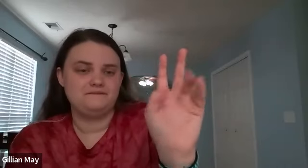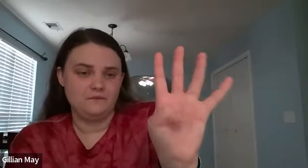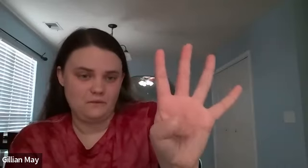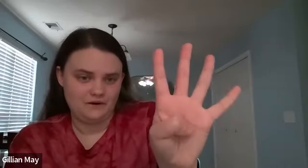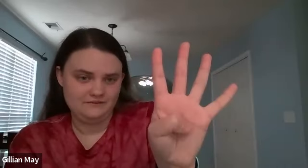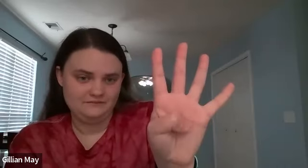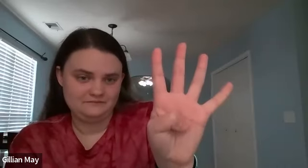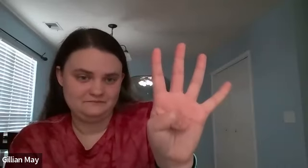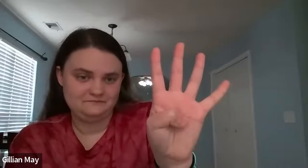4,